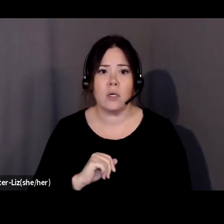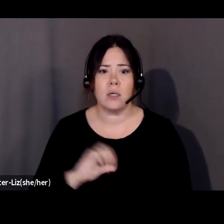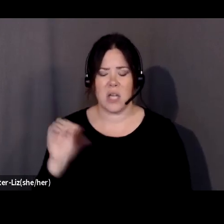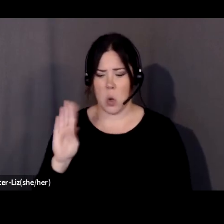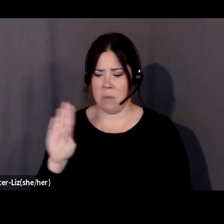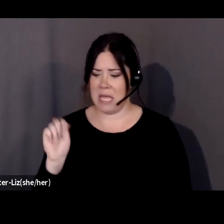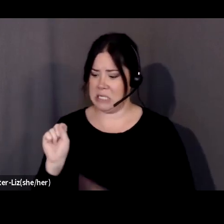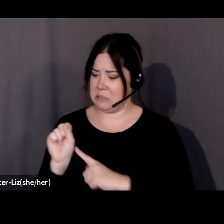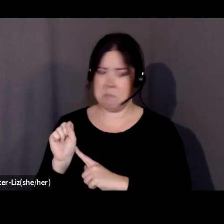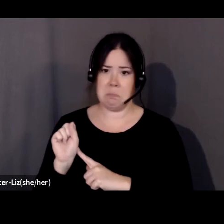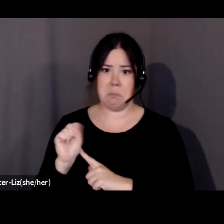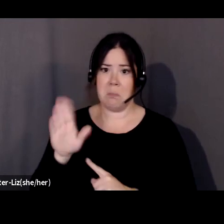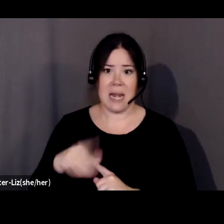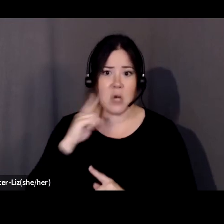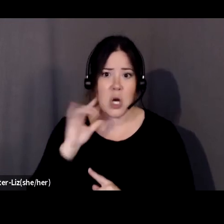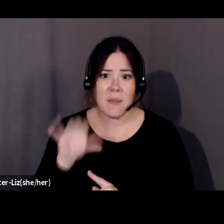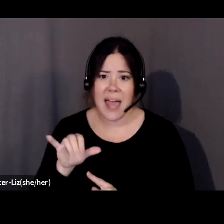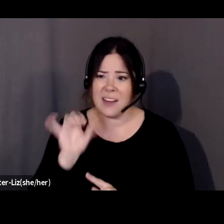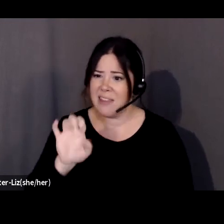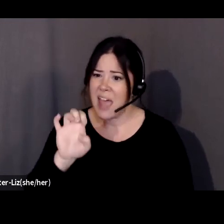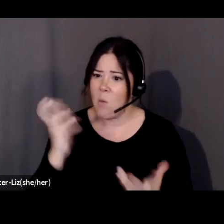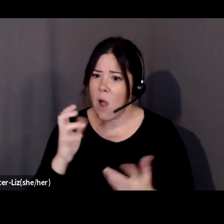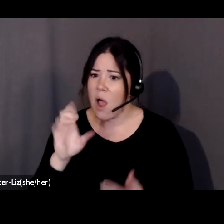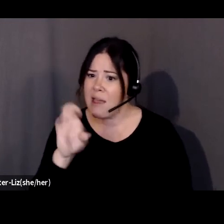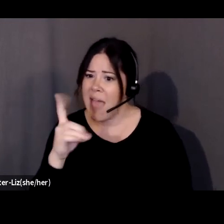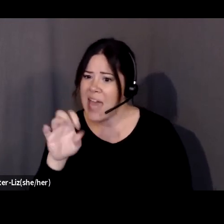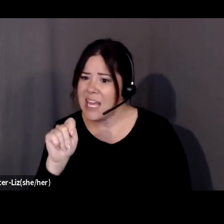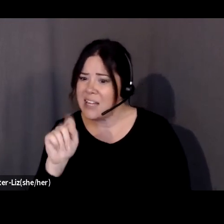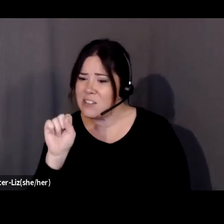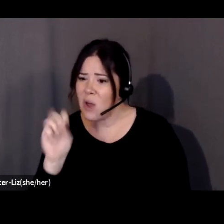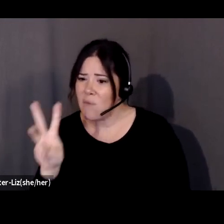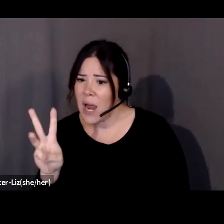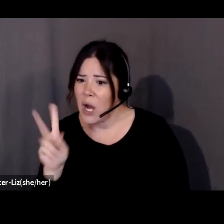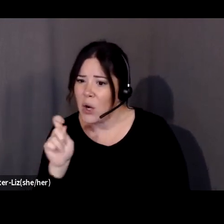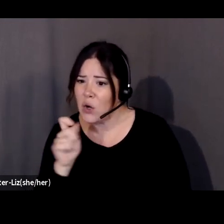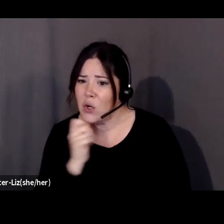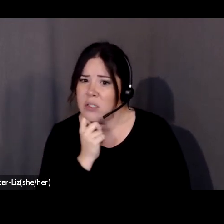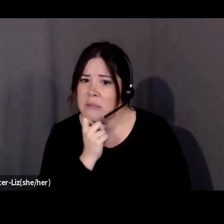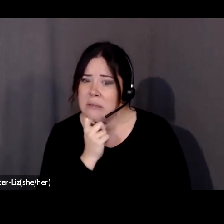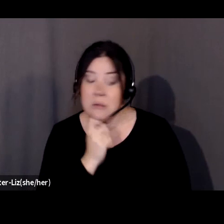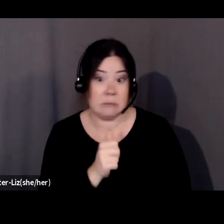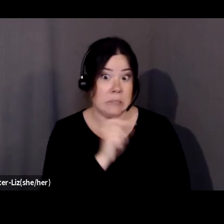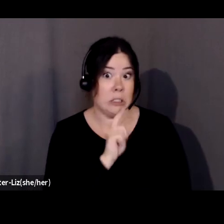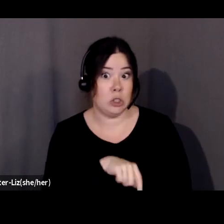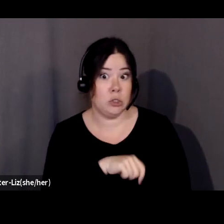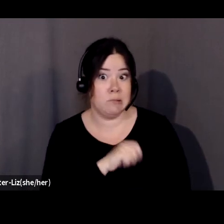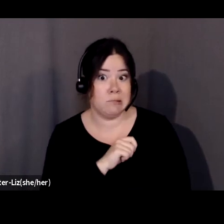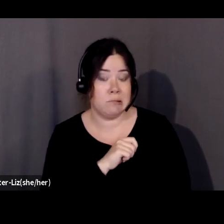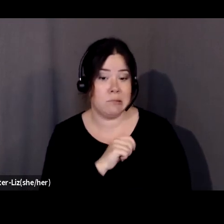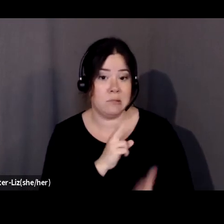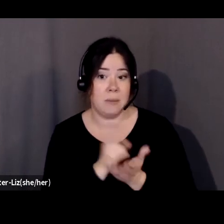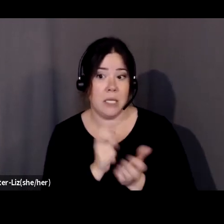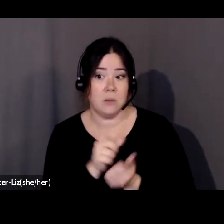OBS. I have never heard of that. Is that an editing software? Is that an editing software? I'm not sure, to be honest with